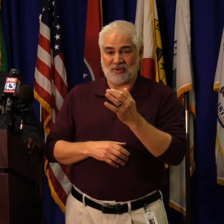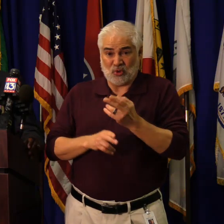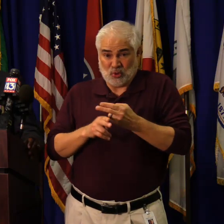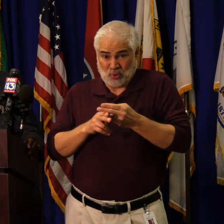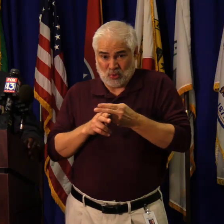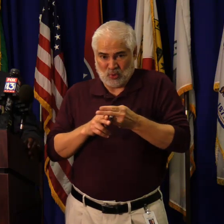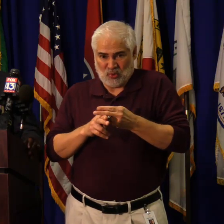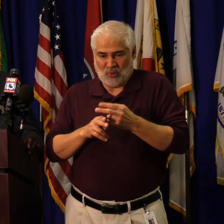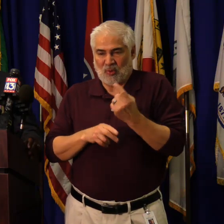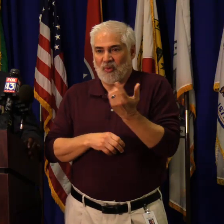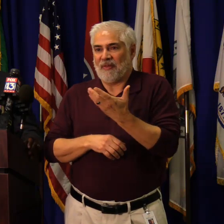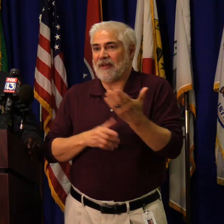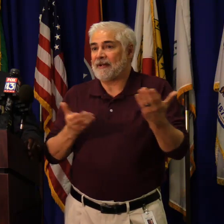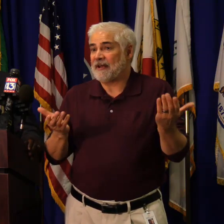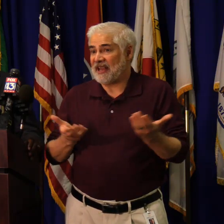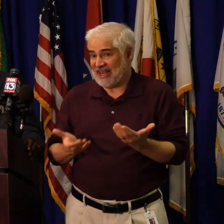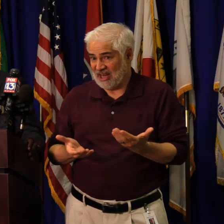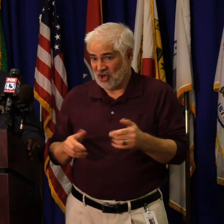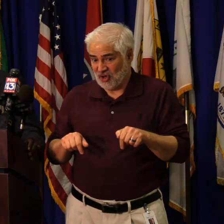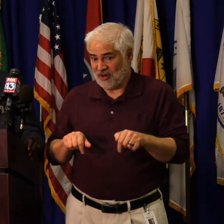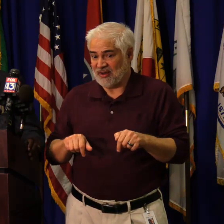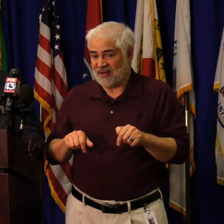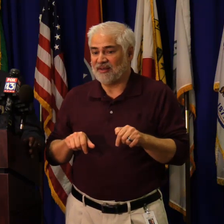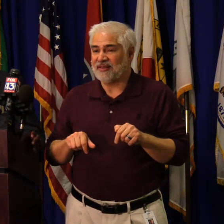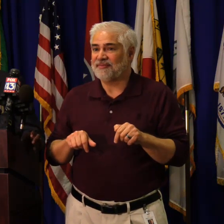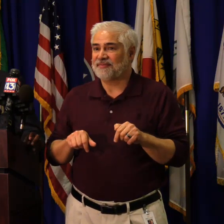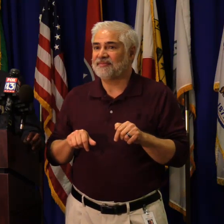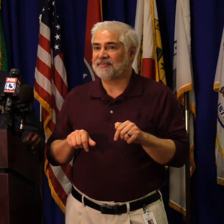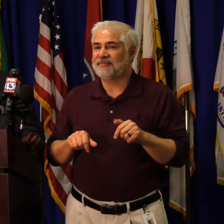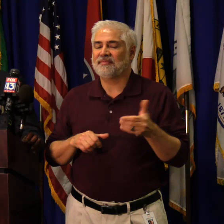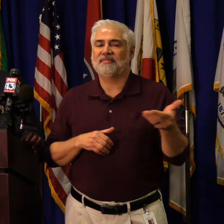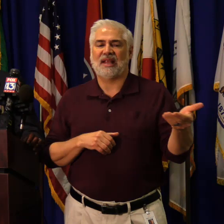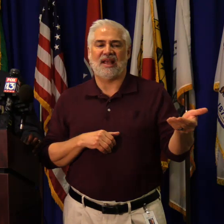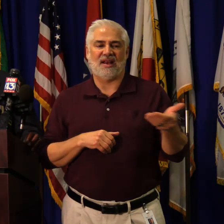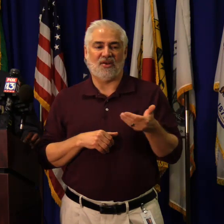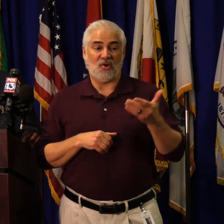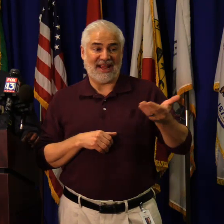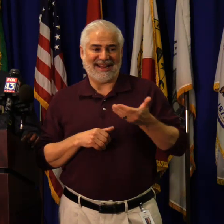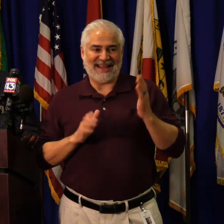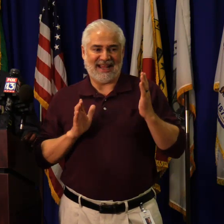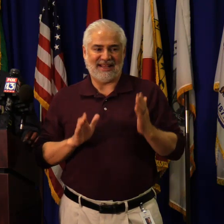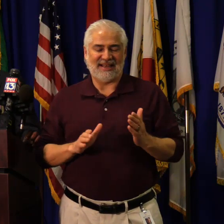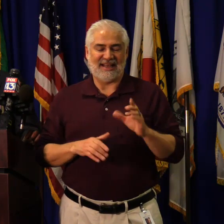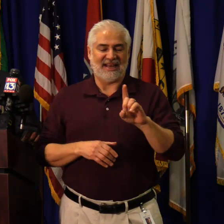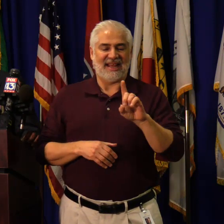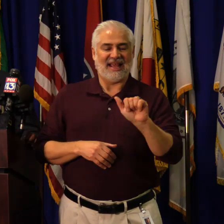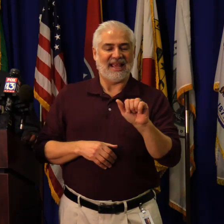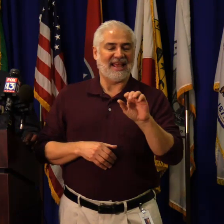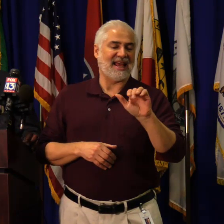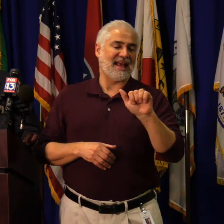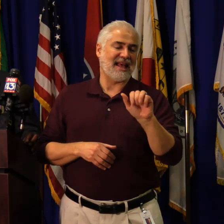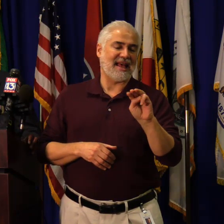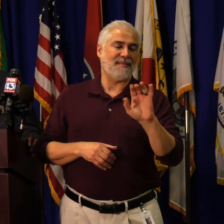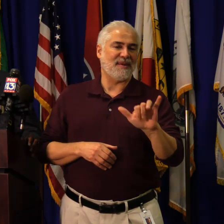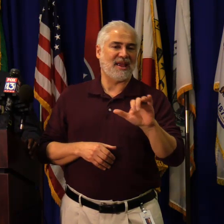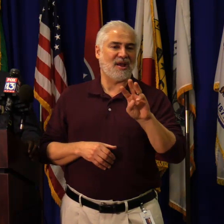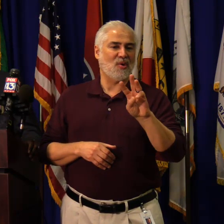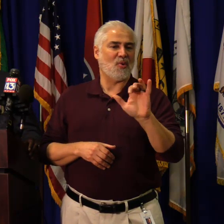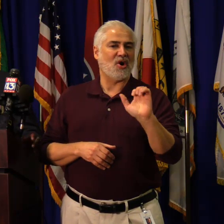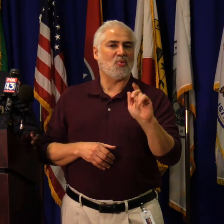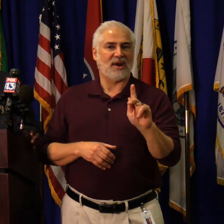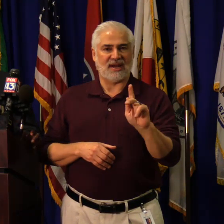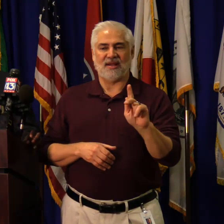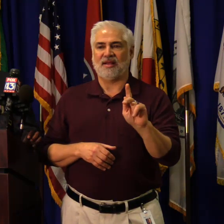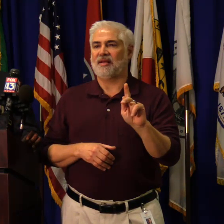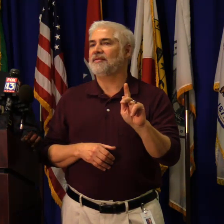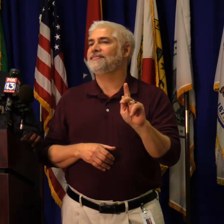things here, and this is in order to introduce our guest today, District Attorney Amy Wyrick, comes by way of